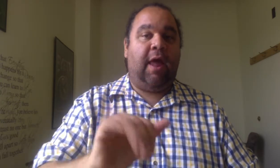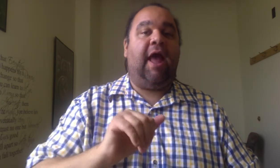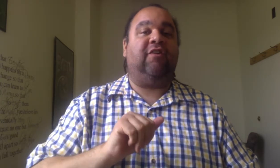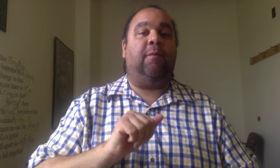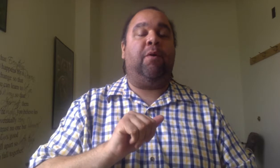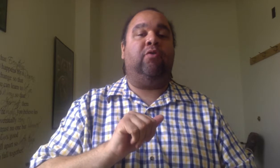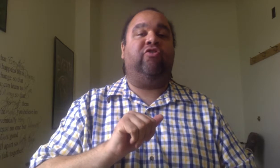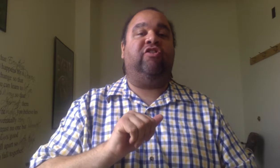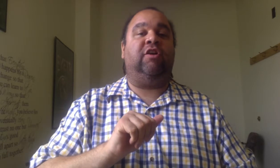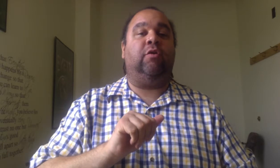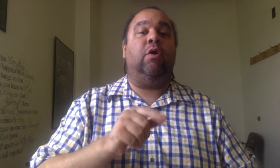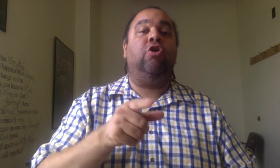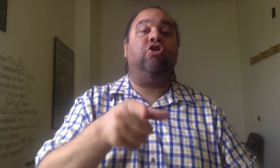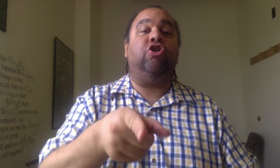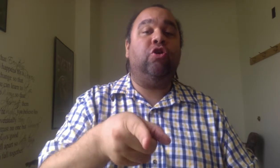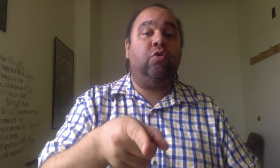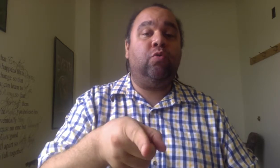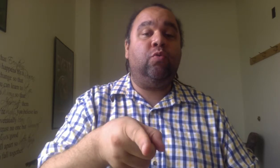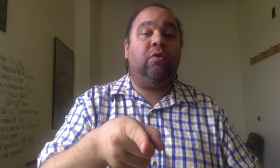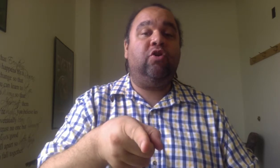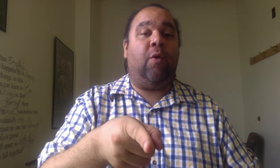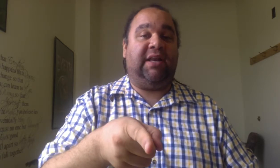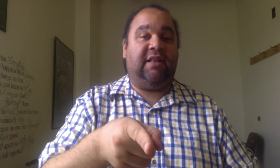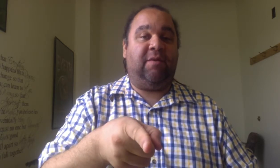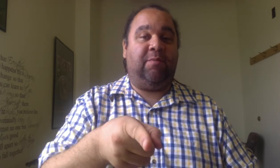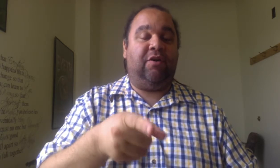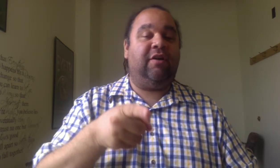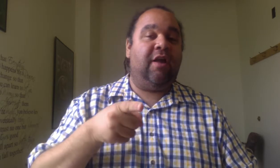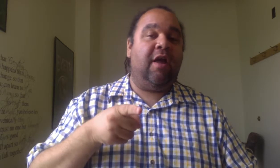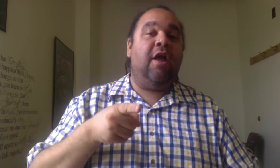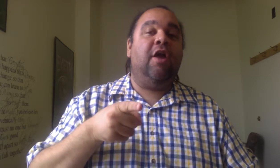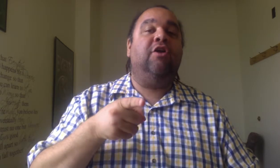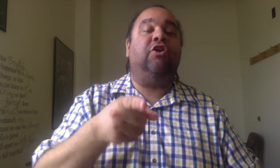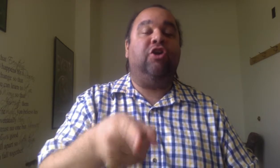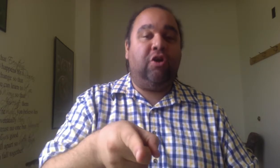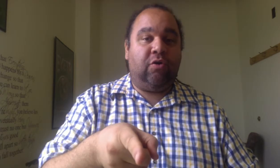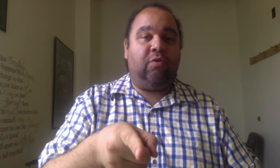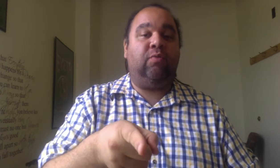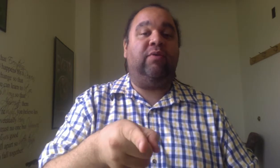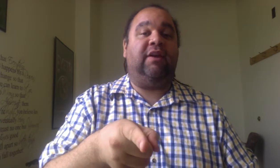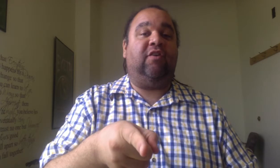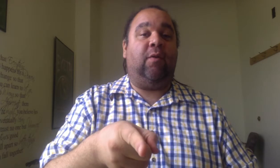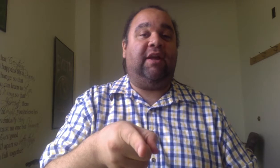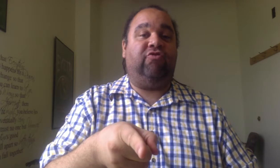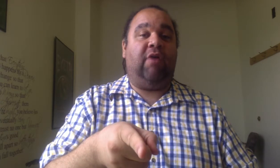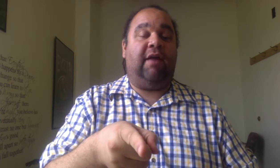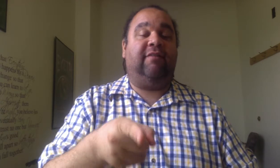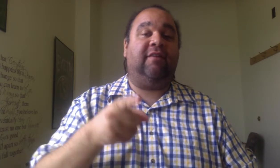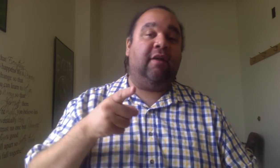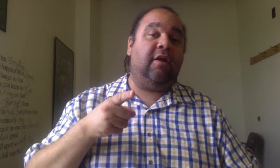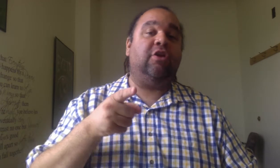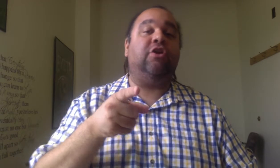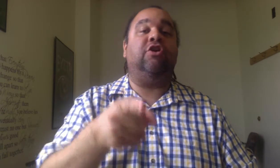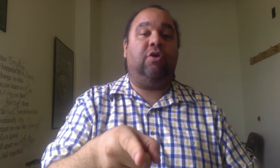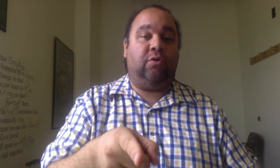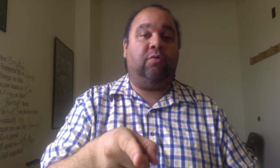as opposed to you go and get the book, you need to go and get dressed, you need